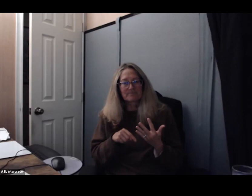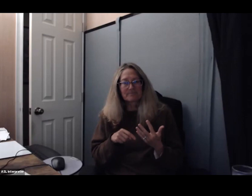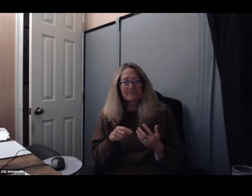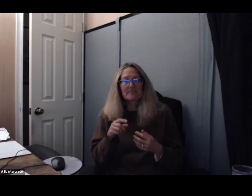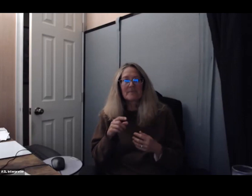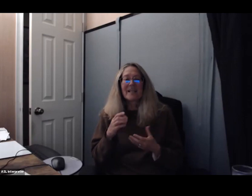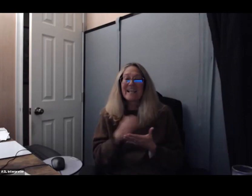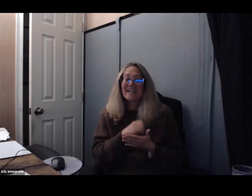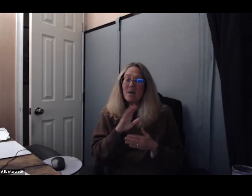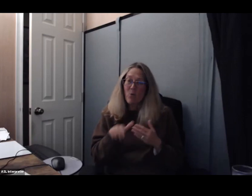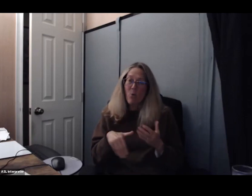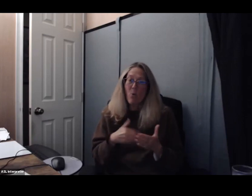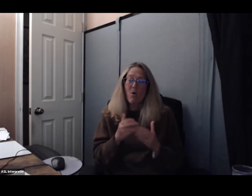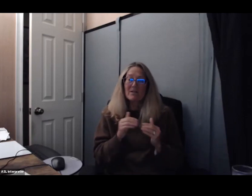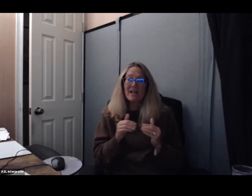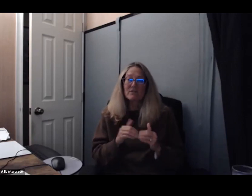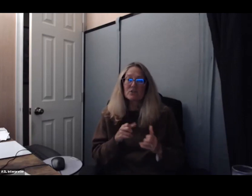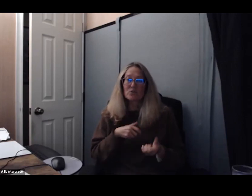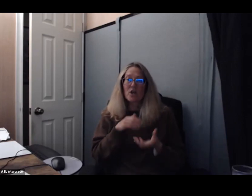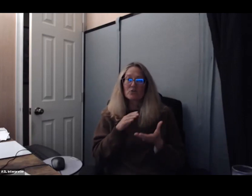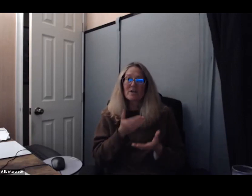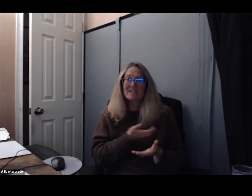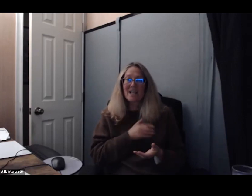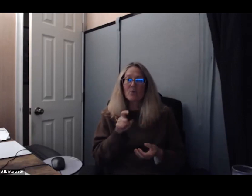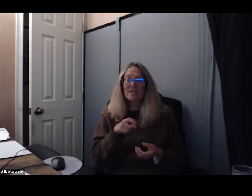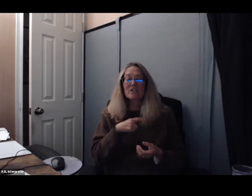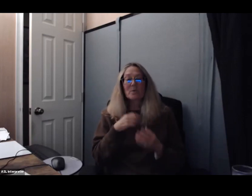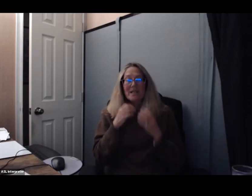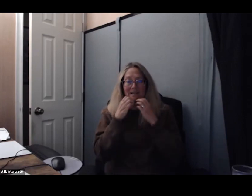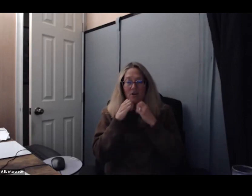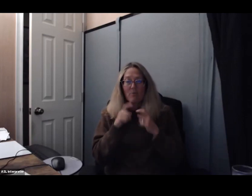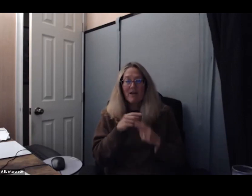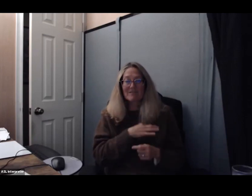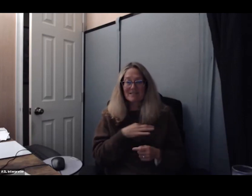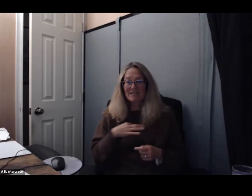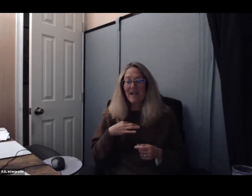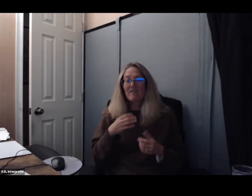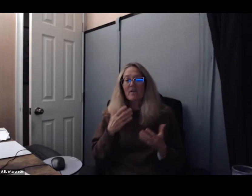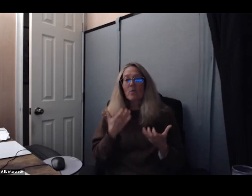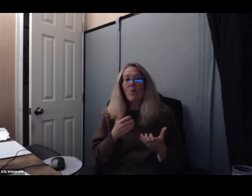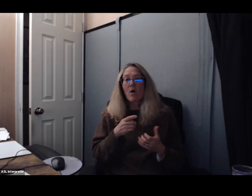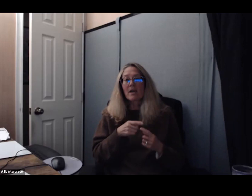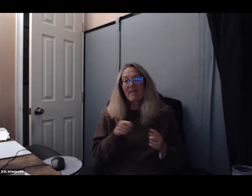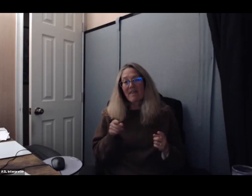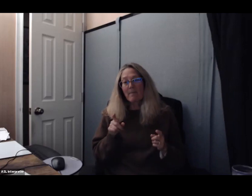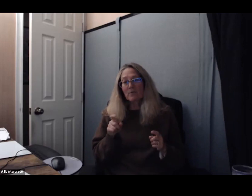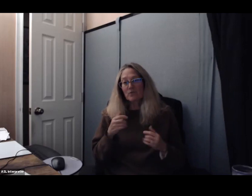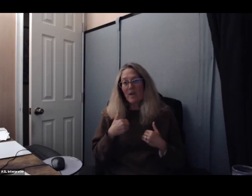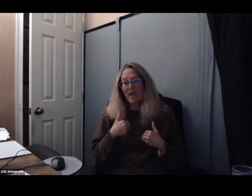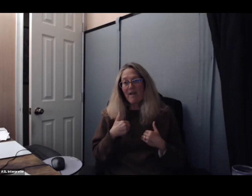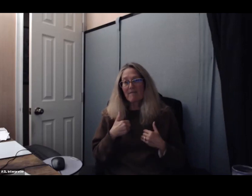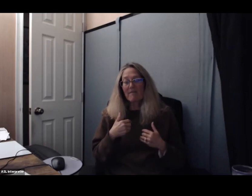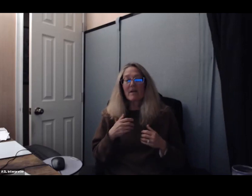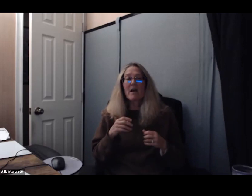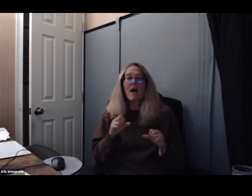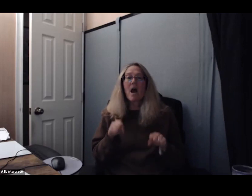all income levels to address our needs, and we care about our staff and want to make sure they have every possible opportunity to live the Santa Barbara